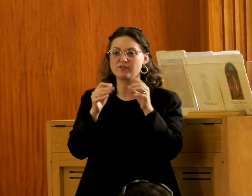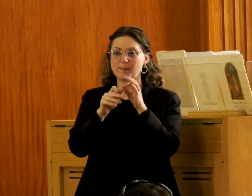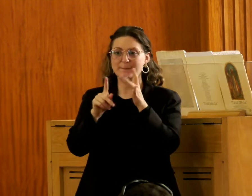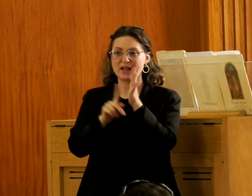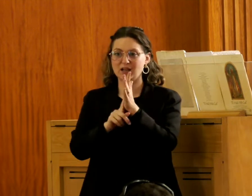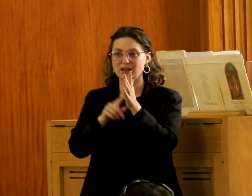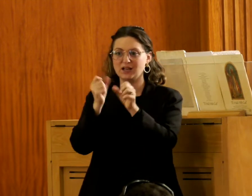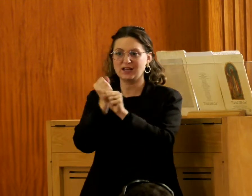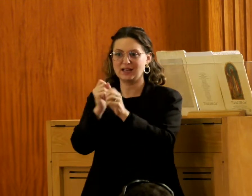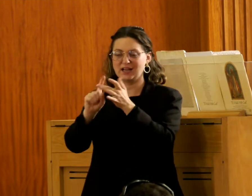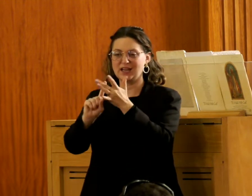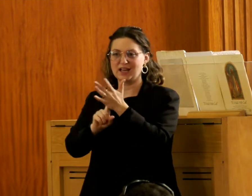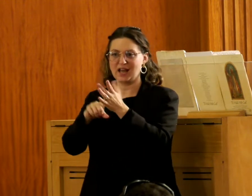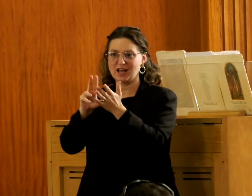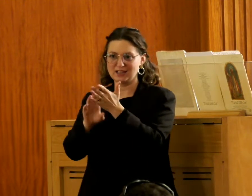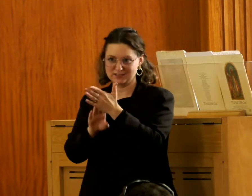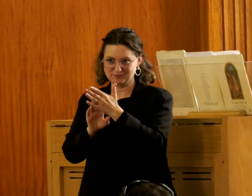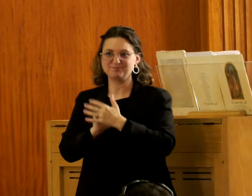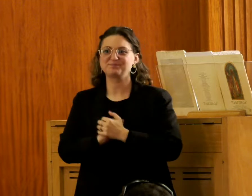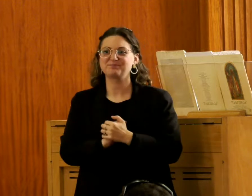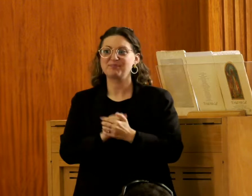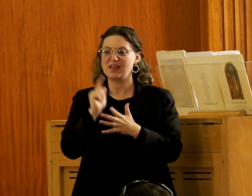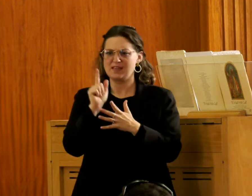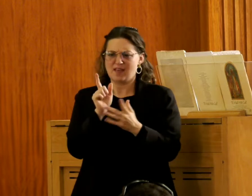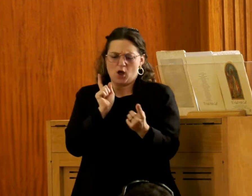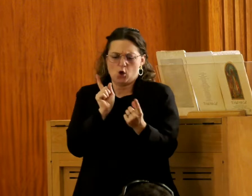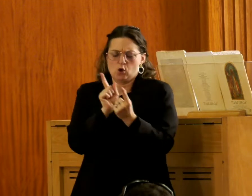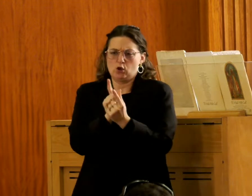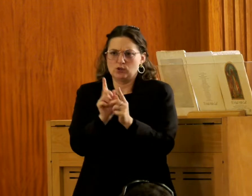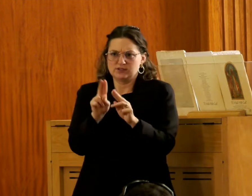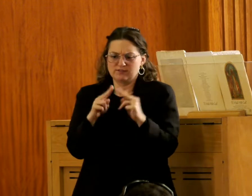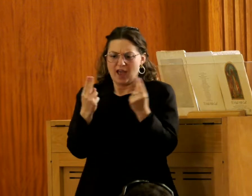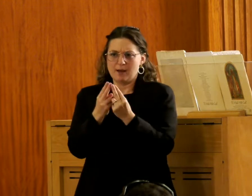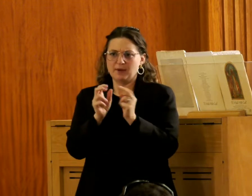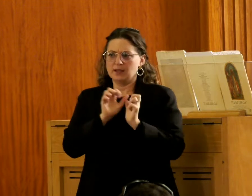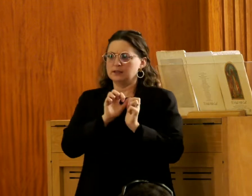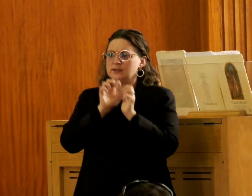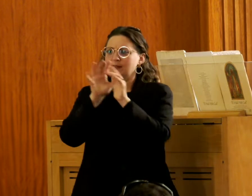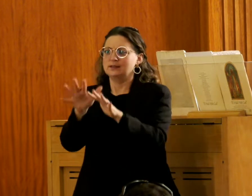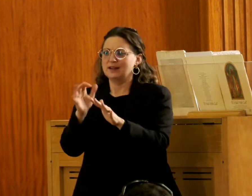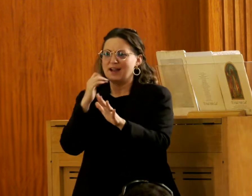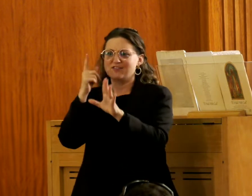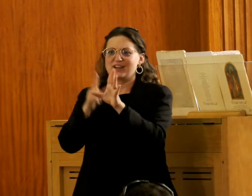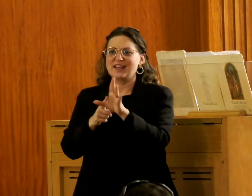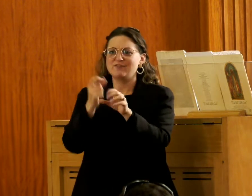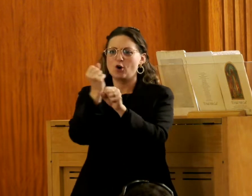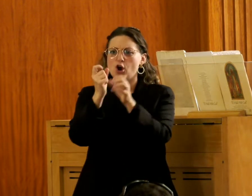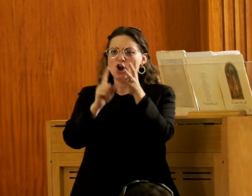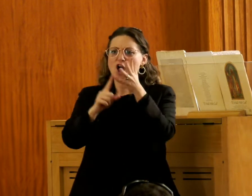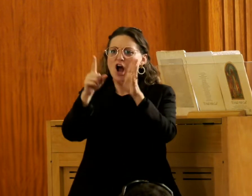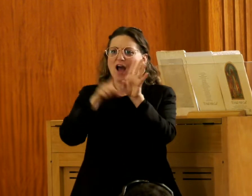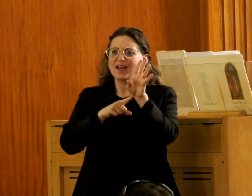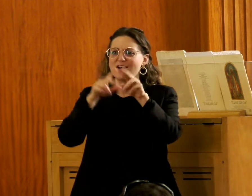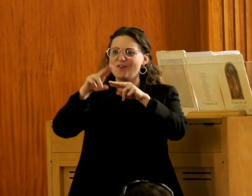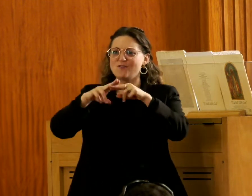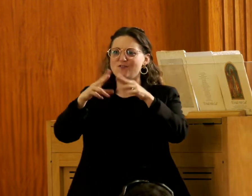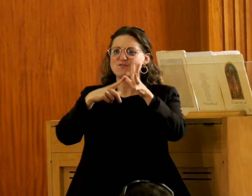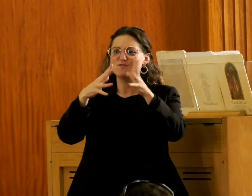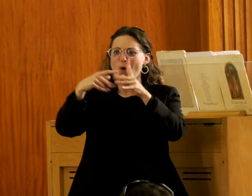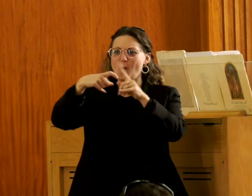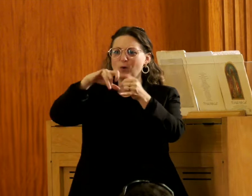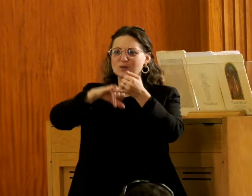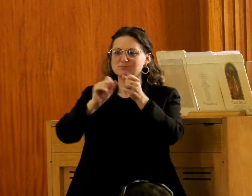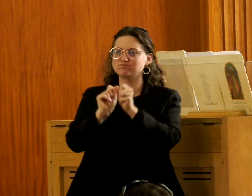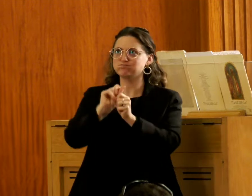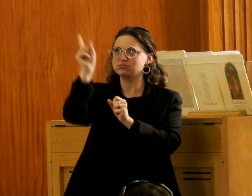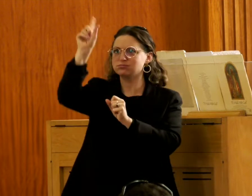the close-knit community would gather at the Jensens and annual Guy Fawkes nights with firecrackers. 4 of